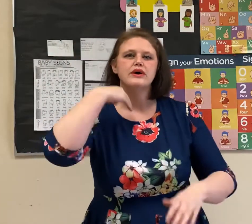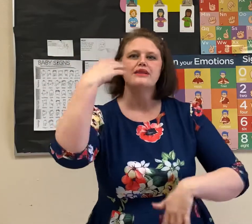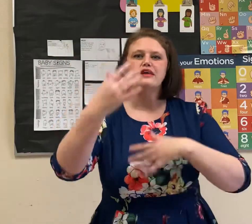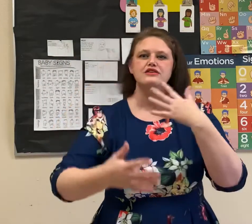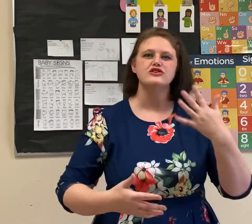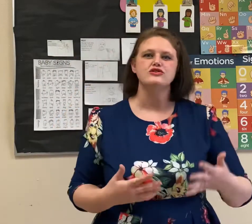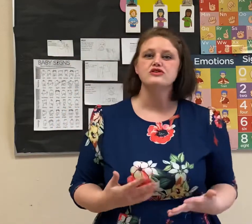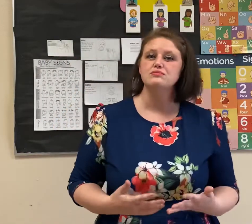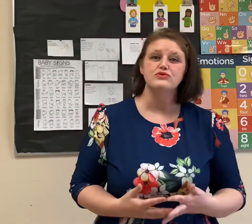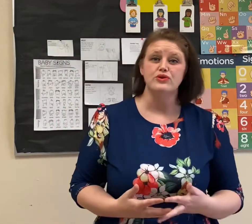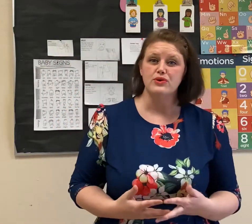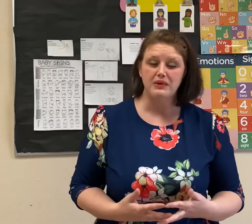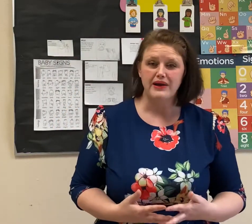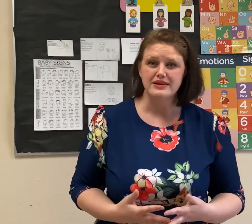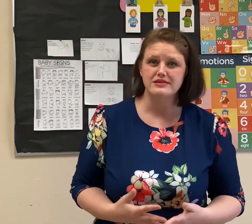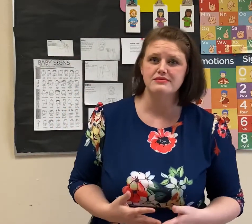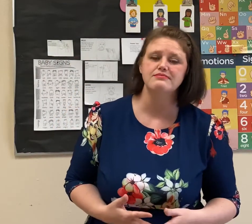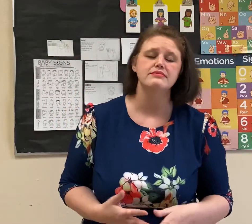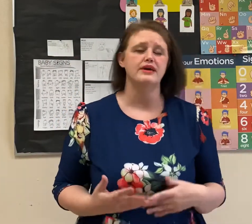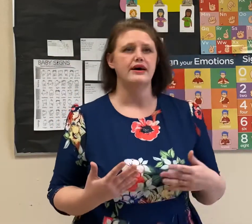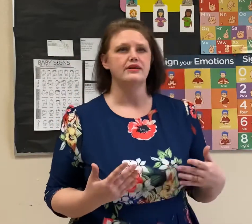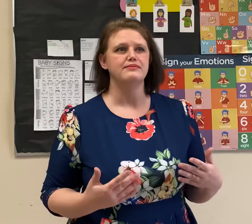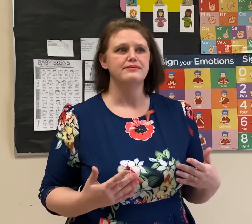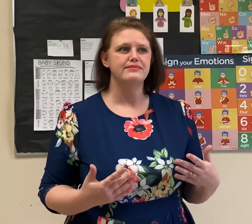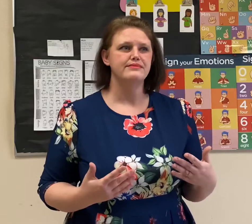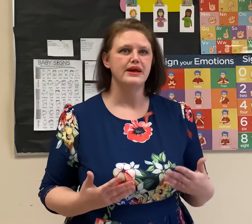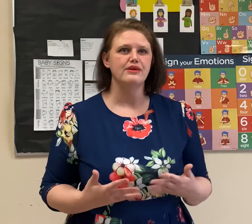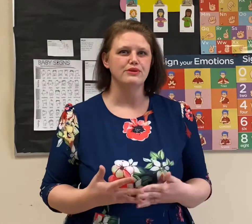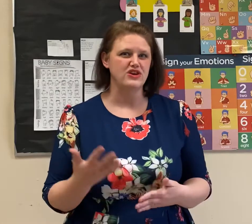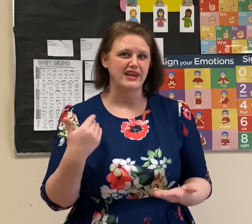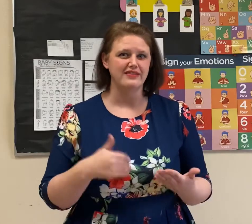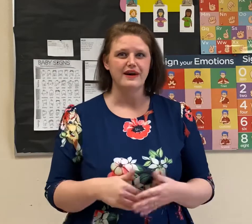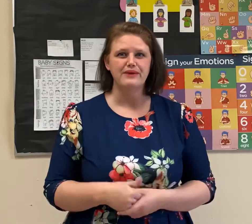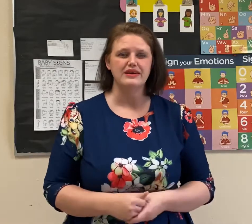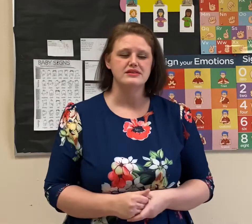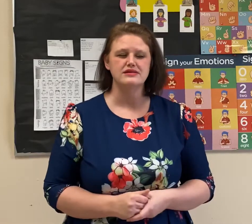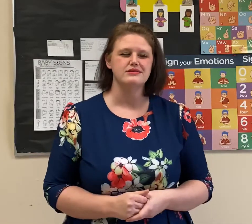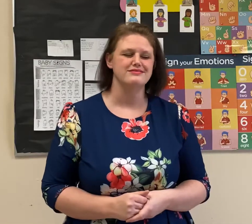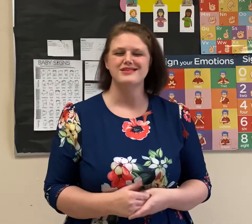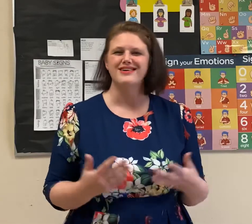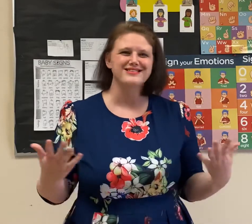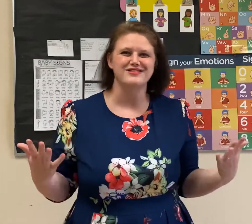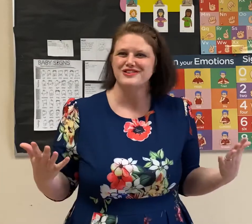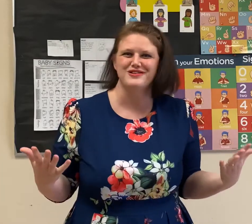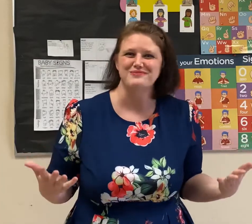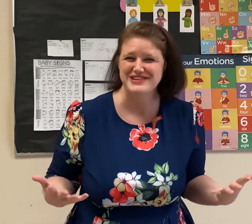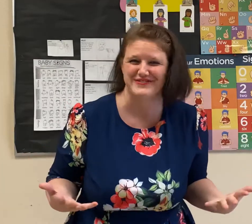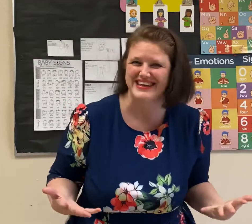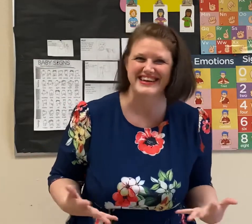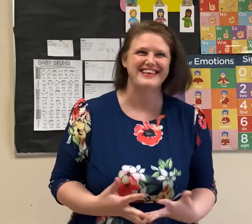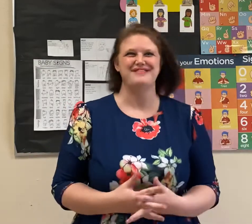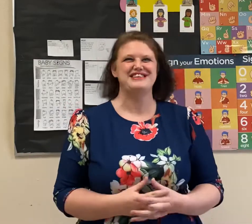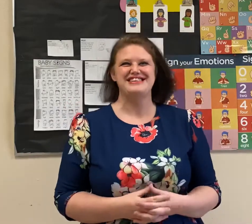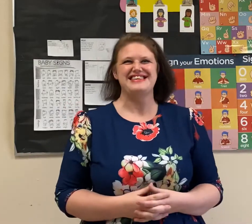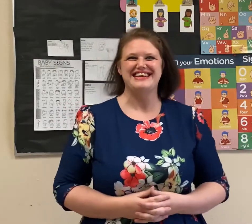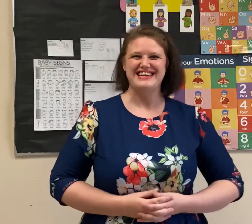the children to move their whole bodies and retain it that way, because songs are just so much fun. I love to sing.